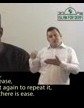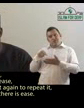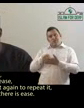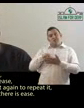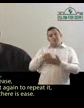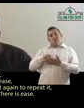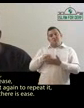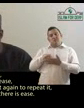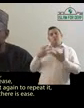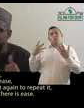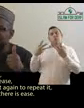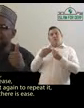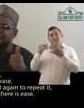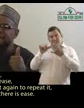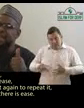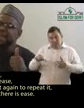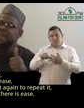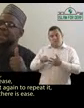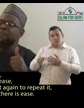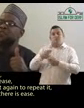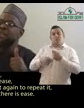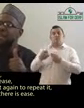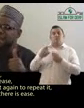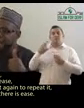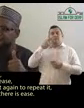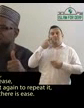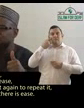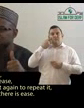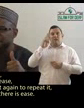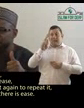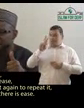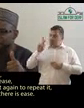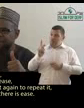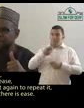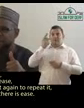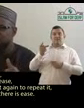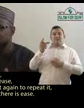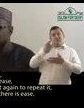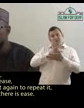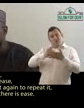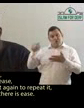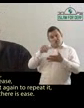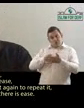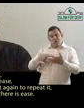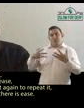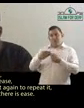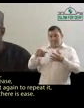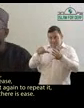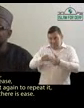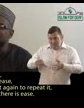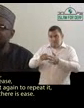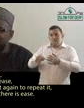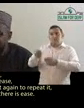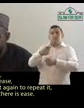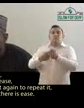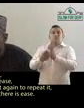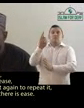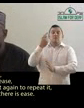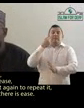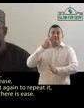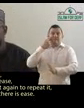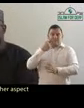with difficulty there is ease. And then Allah mentioned it again to repeat it for emphasis. With difficulty there is